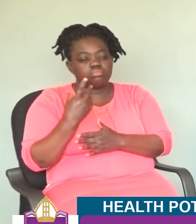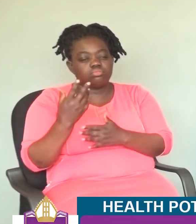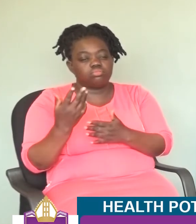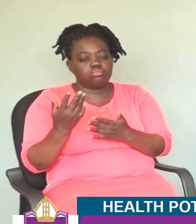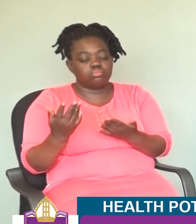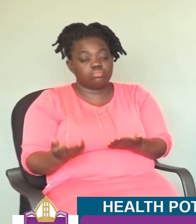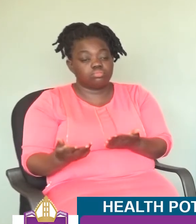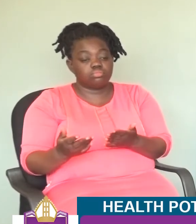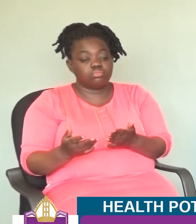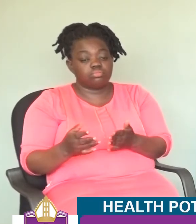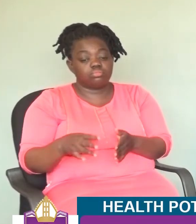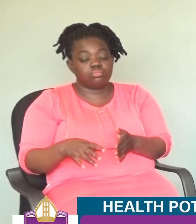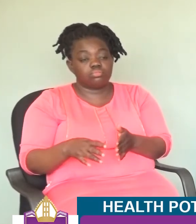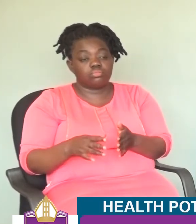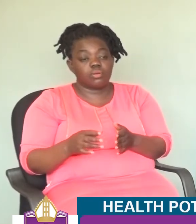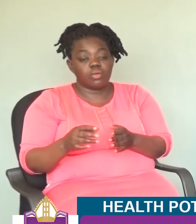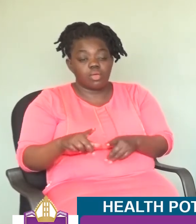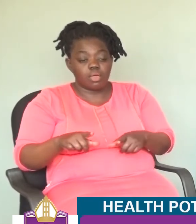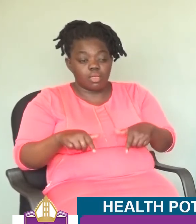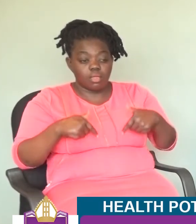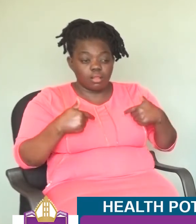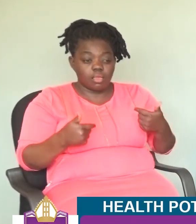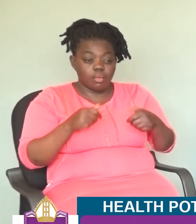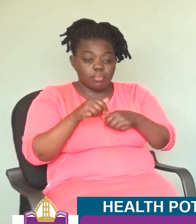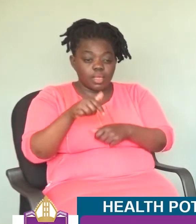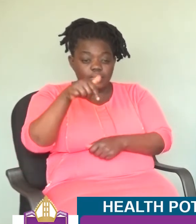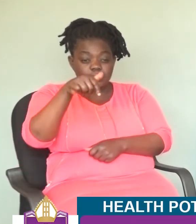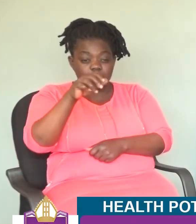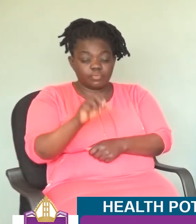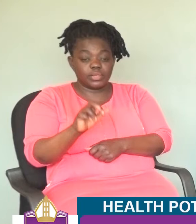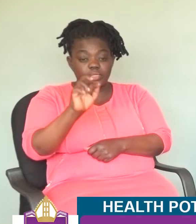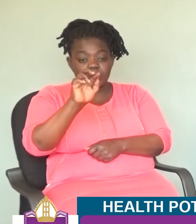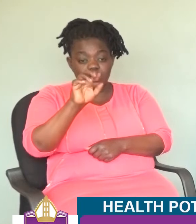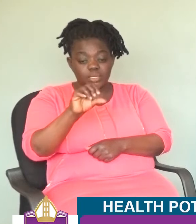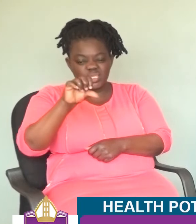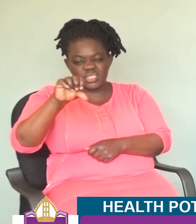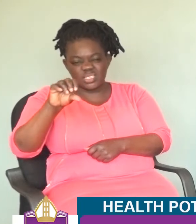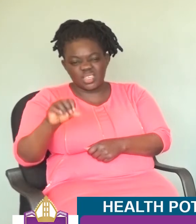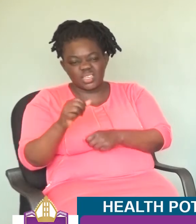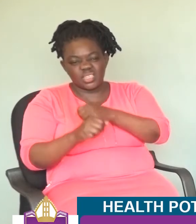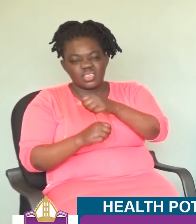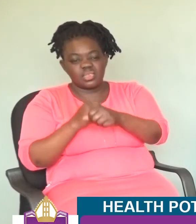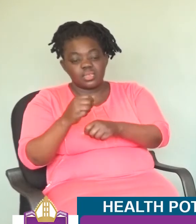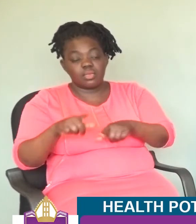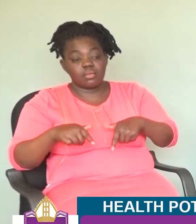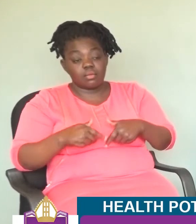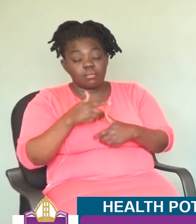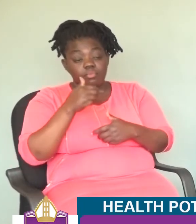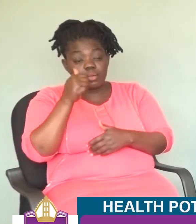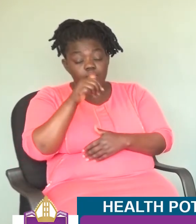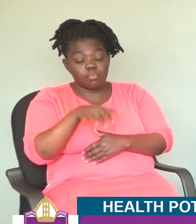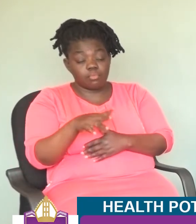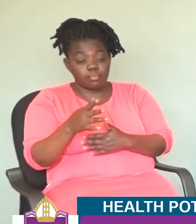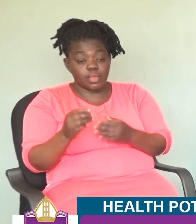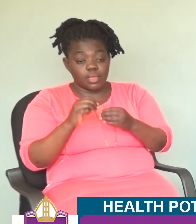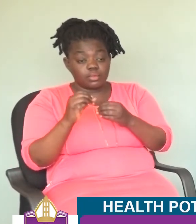We are looking at 70, 80, 90 year span of life here. So you want to do your best to ensure that this child's vision